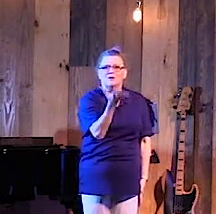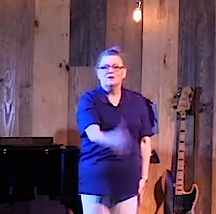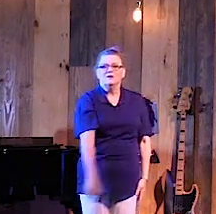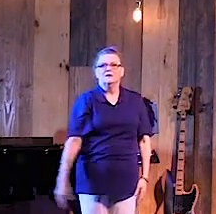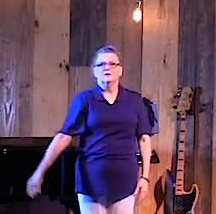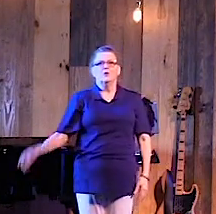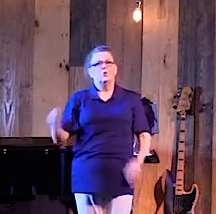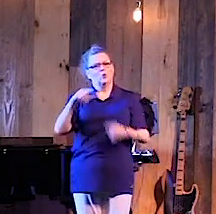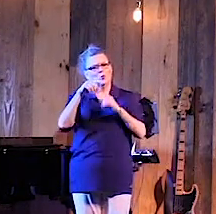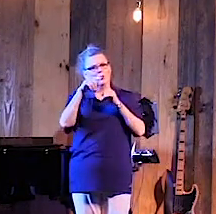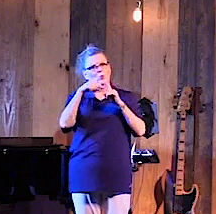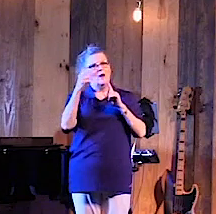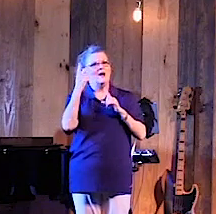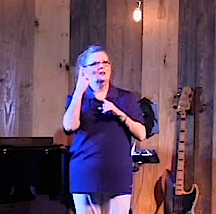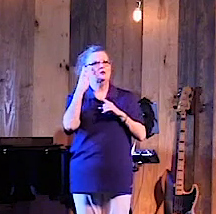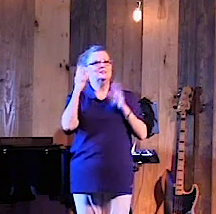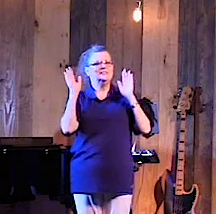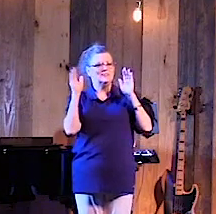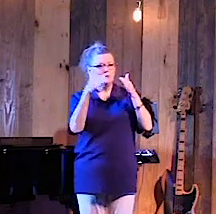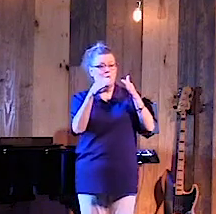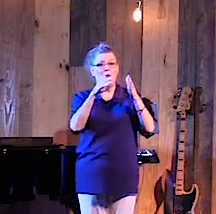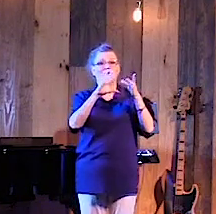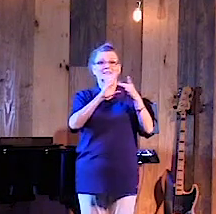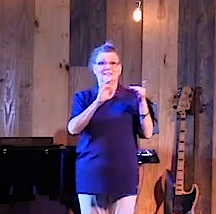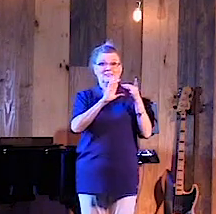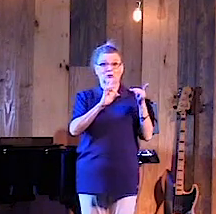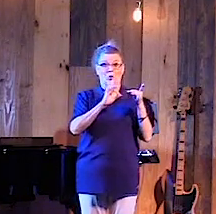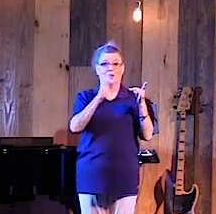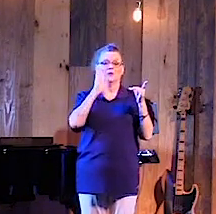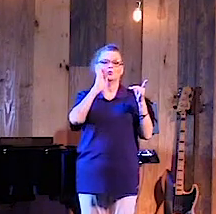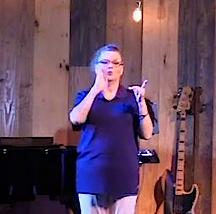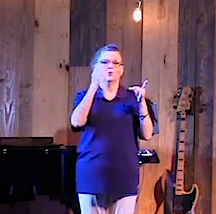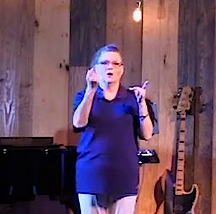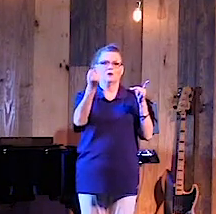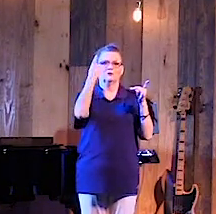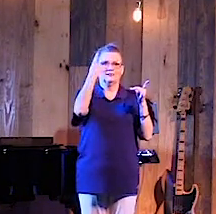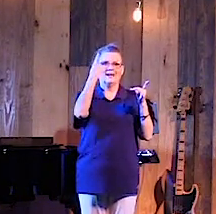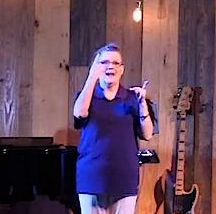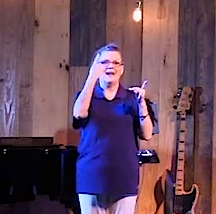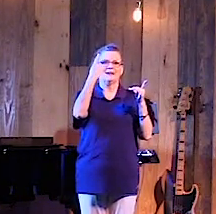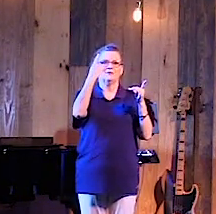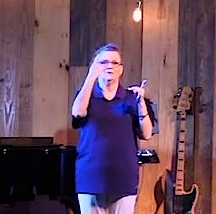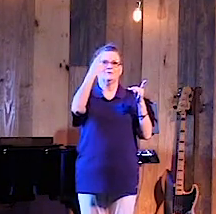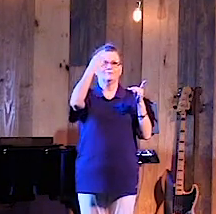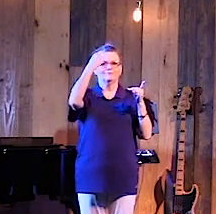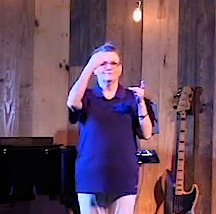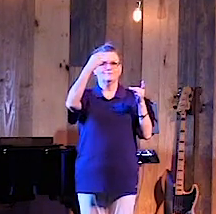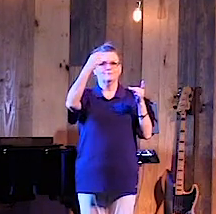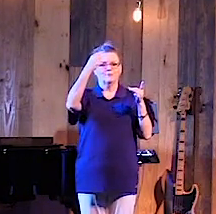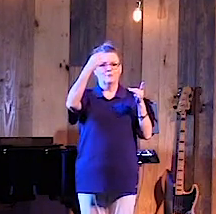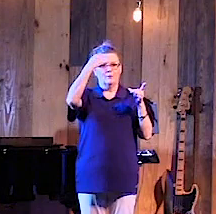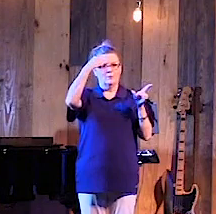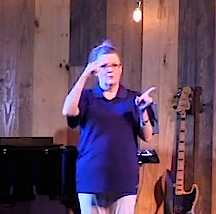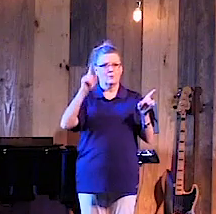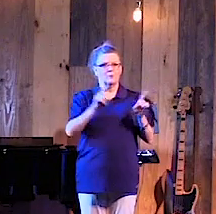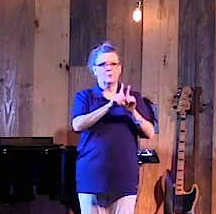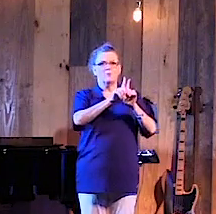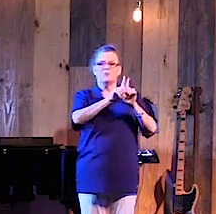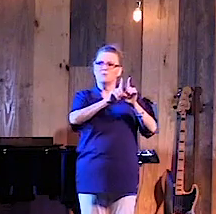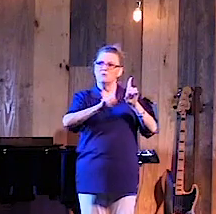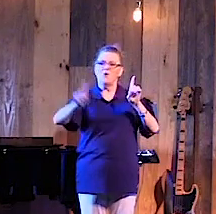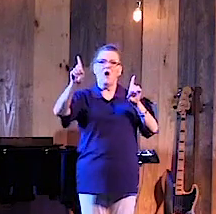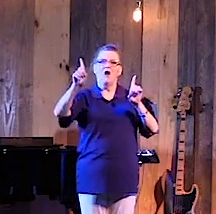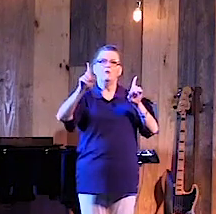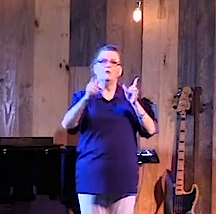bigger point in the story, the word prodigal probably refers and applies better to the father than it does the son, because